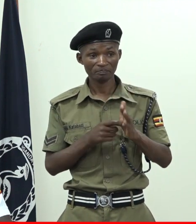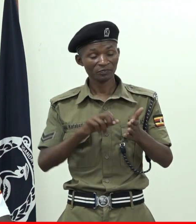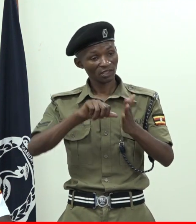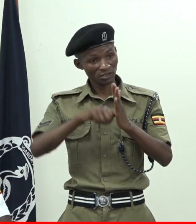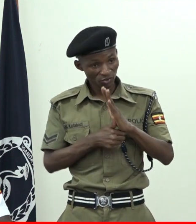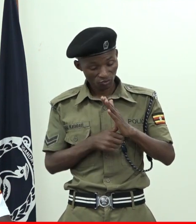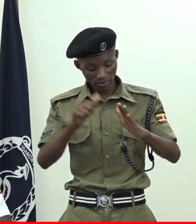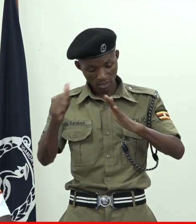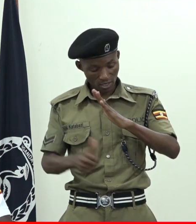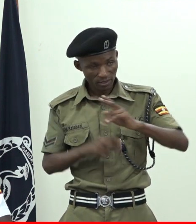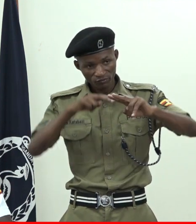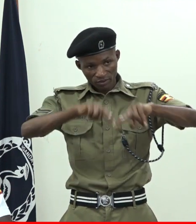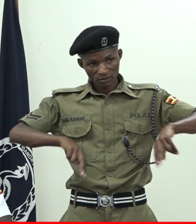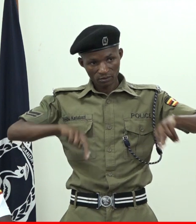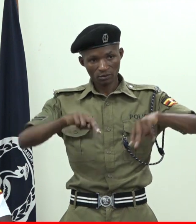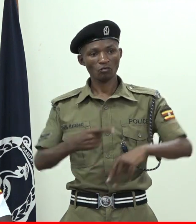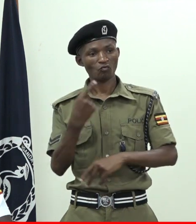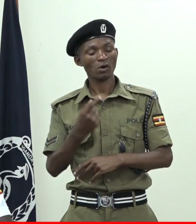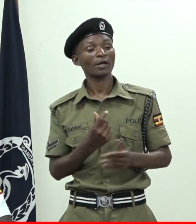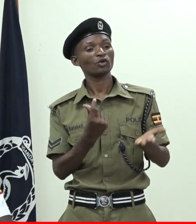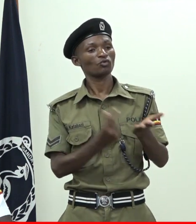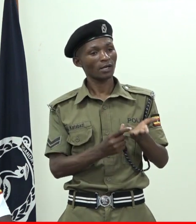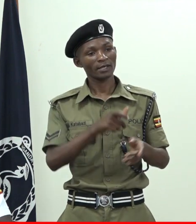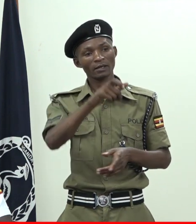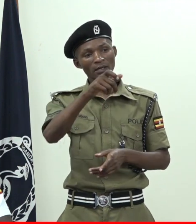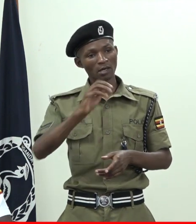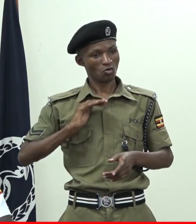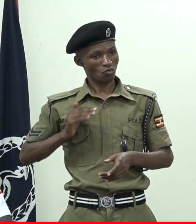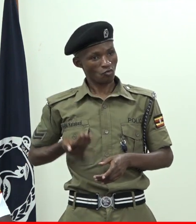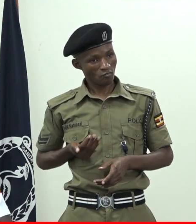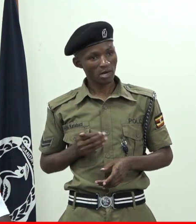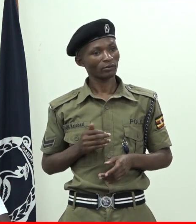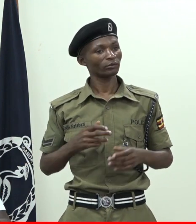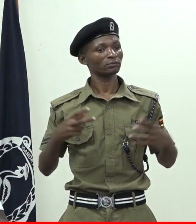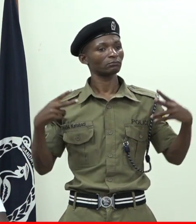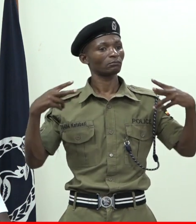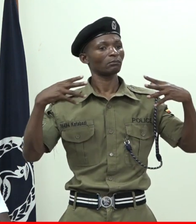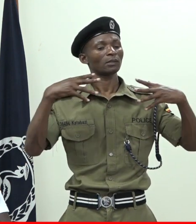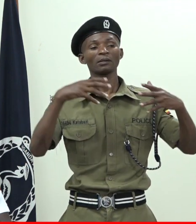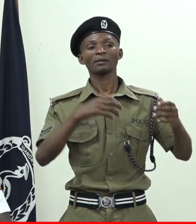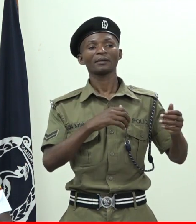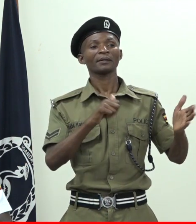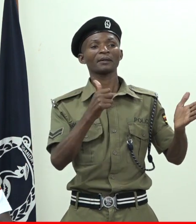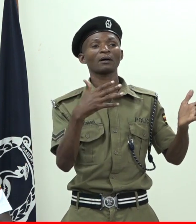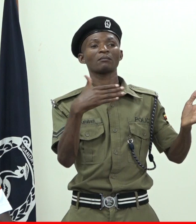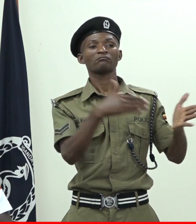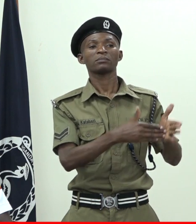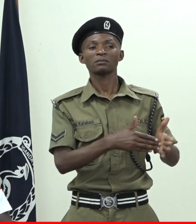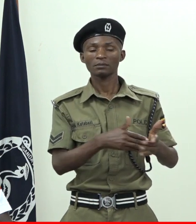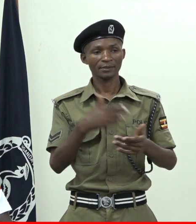investigating, one Ugandan female that is held up in Dubai in one of these